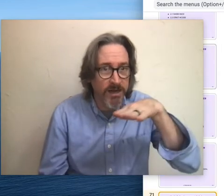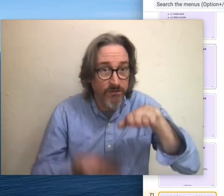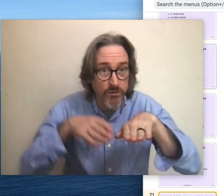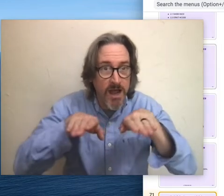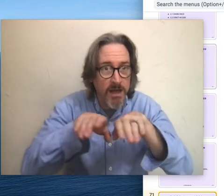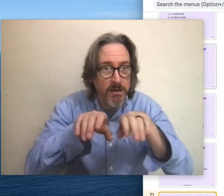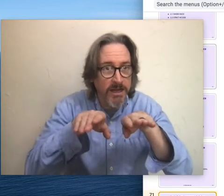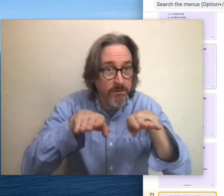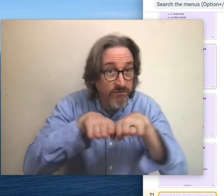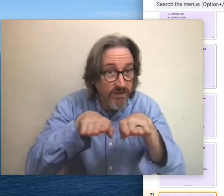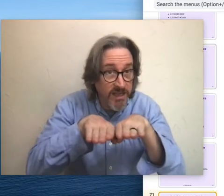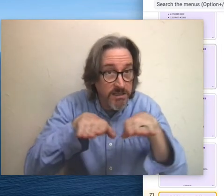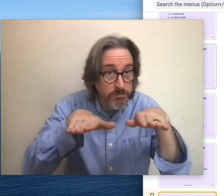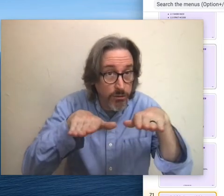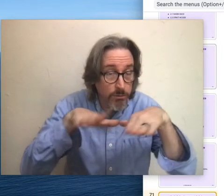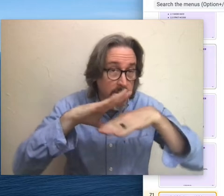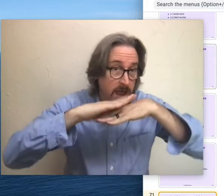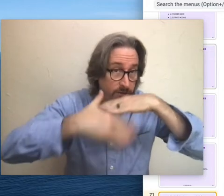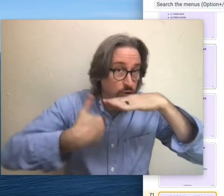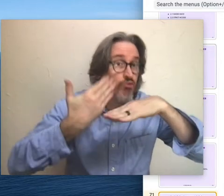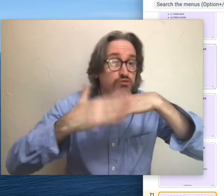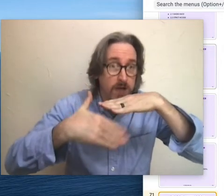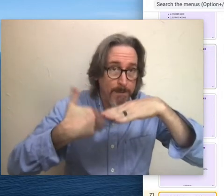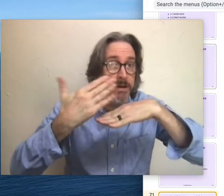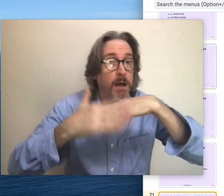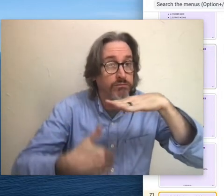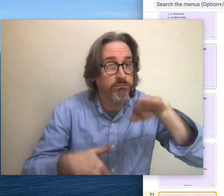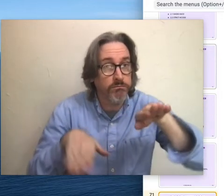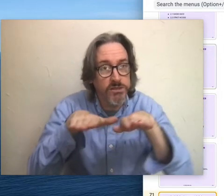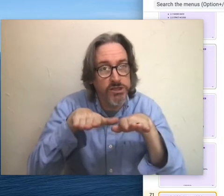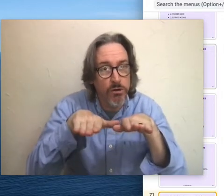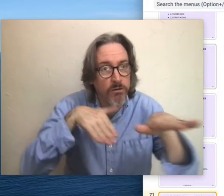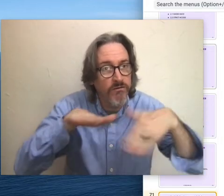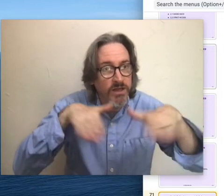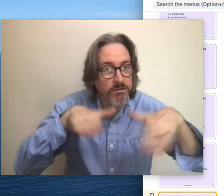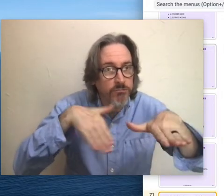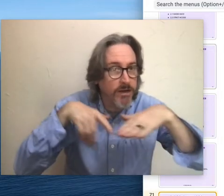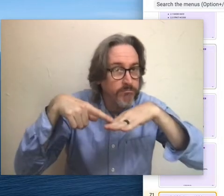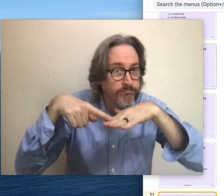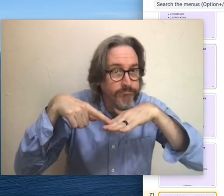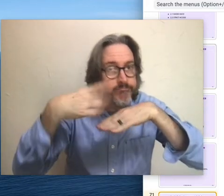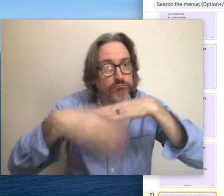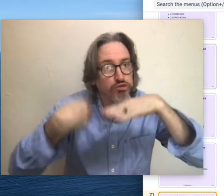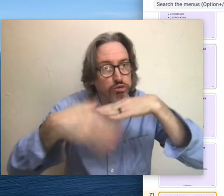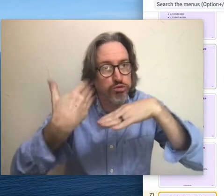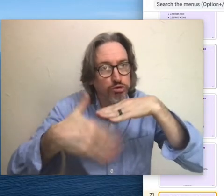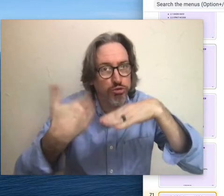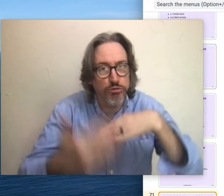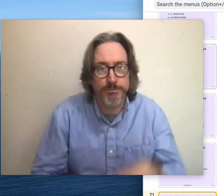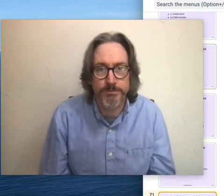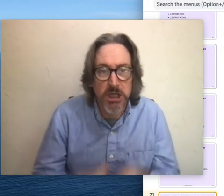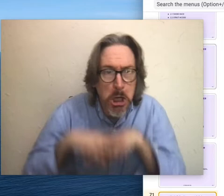one, but if you've got like feet, boom, and then you wrap it up. So feet, right?